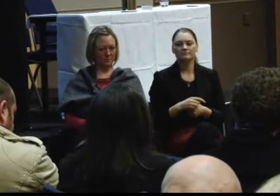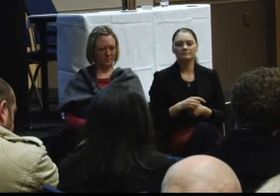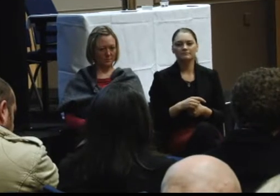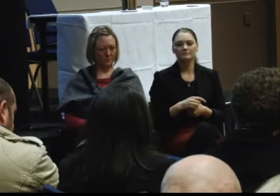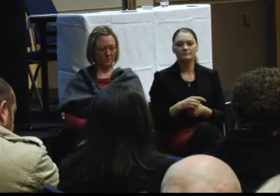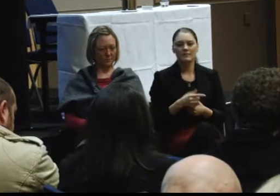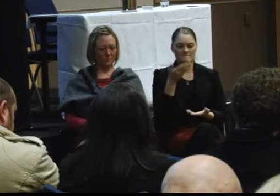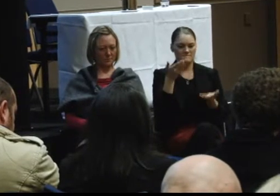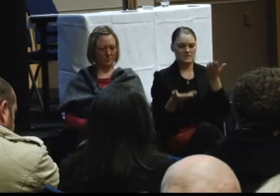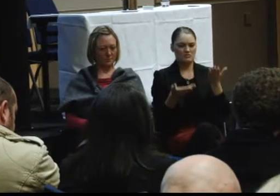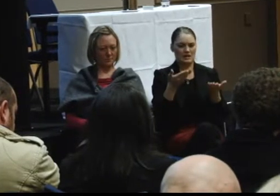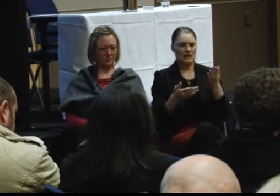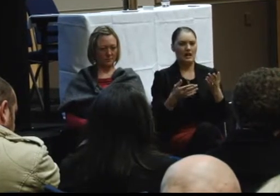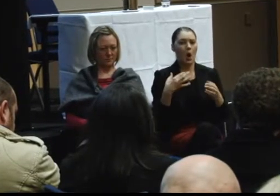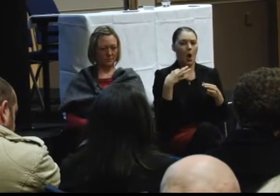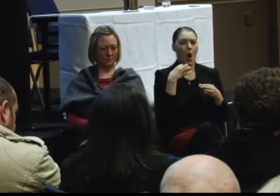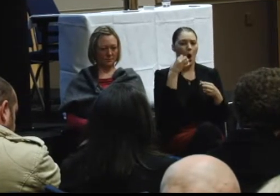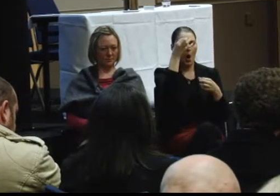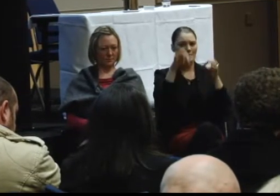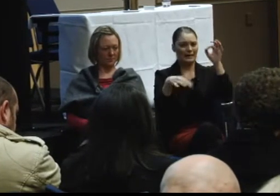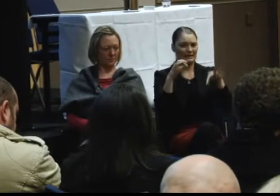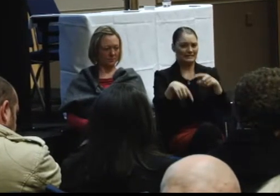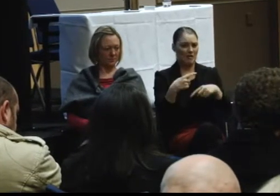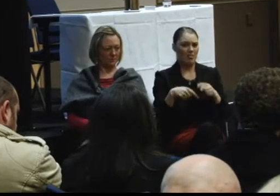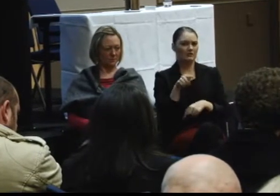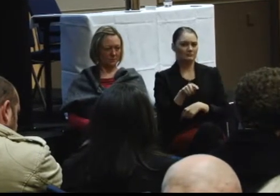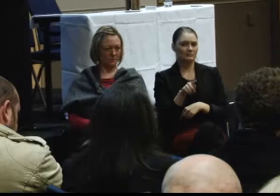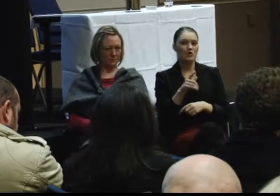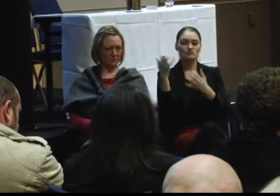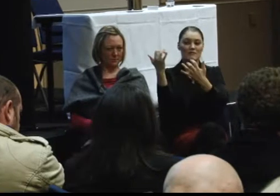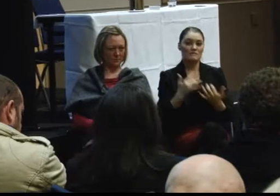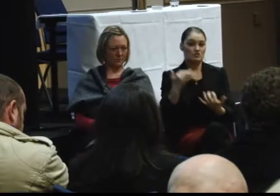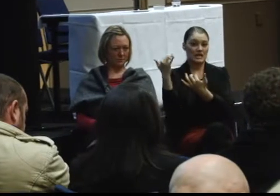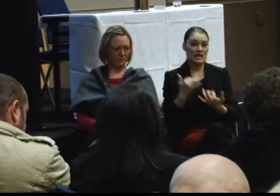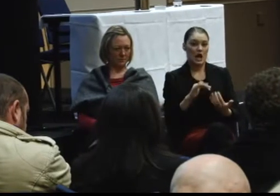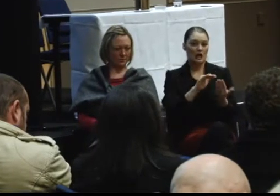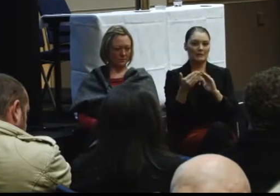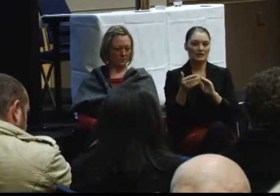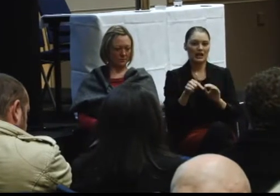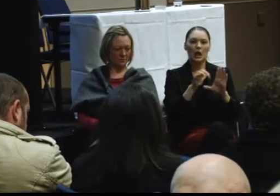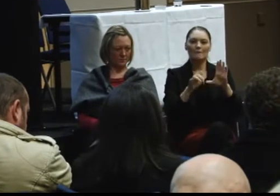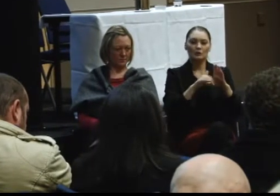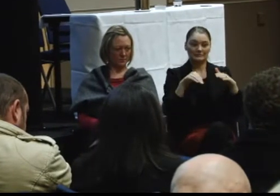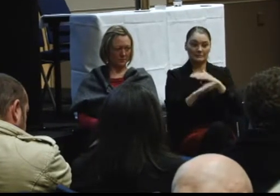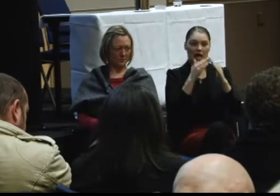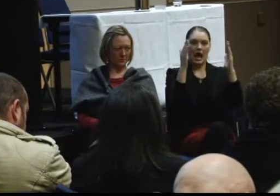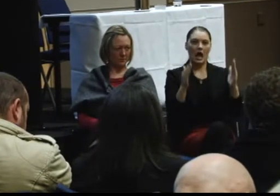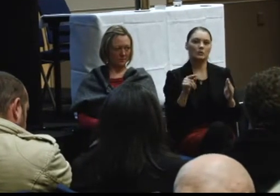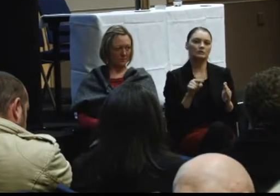and varying opinions around it. Now, with the refugee community, Computers and Homes, that one